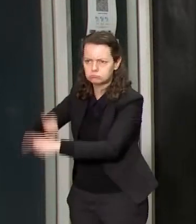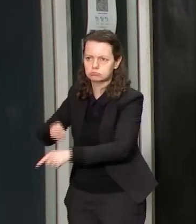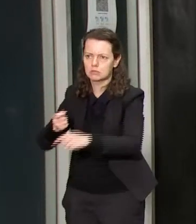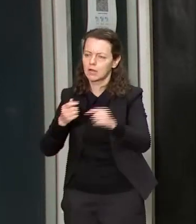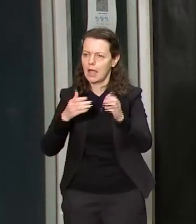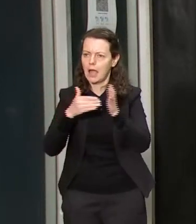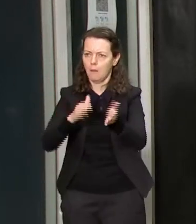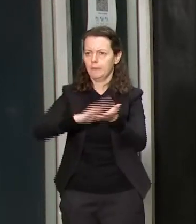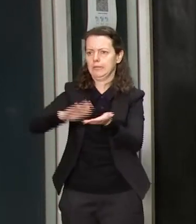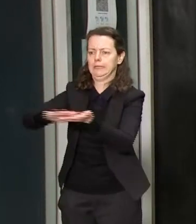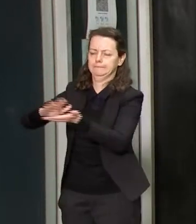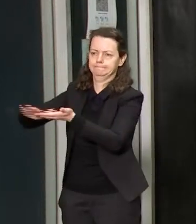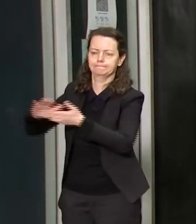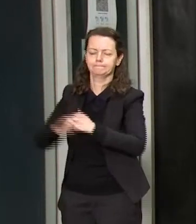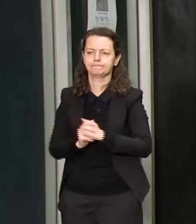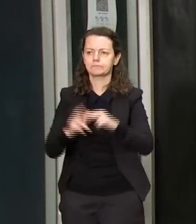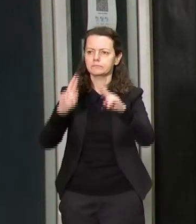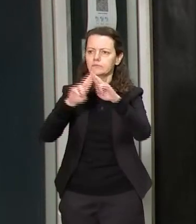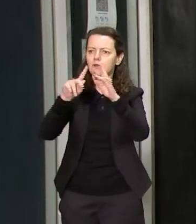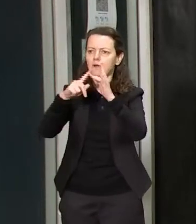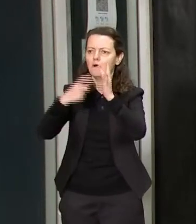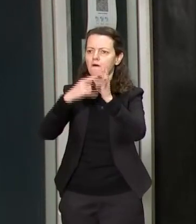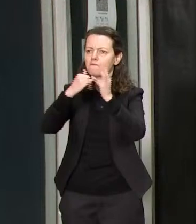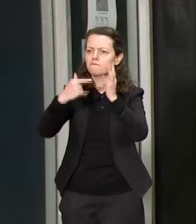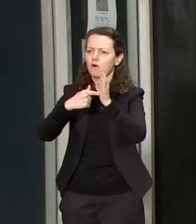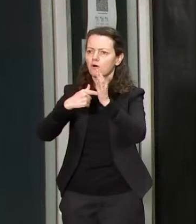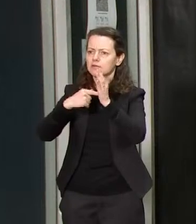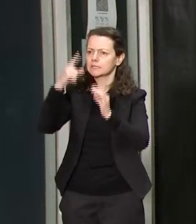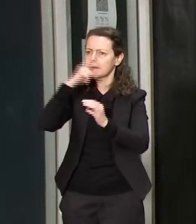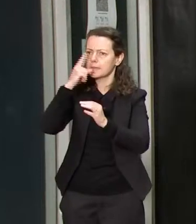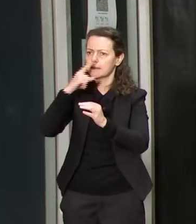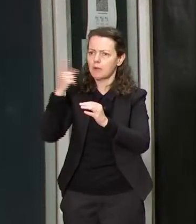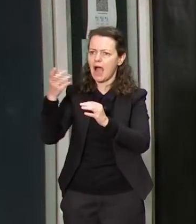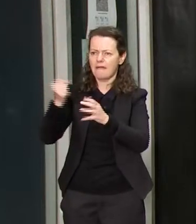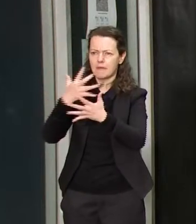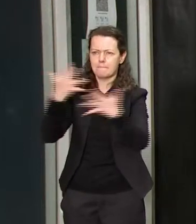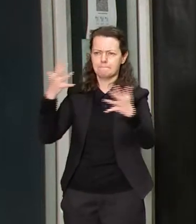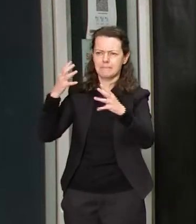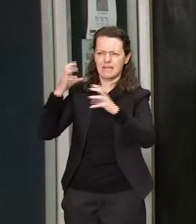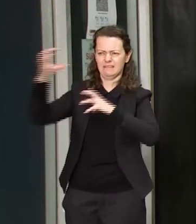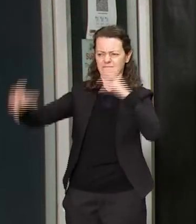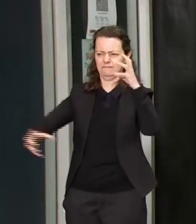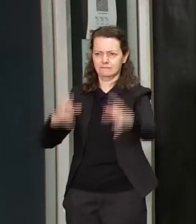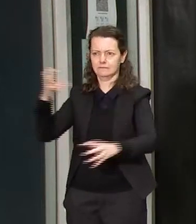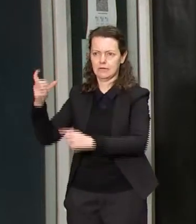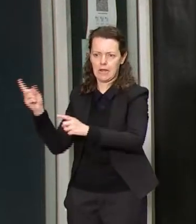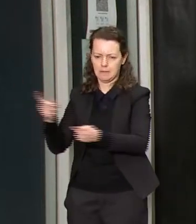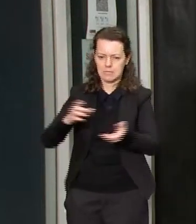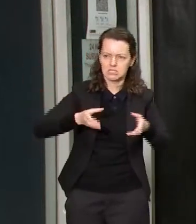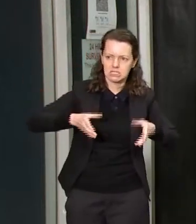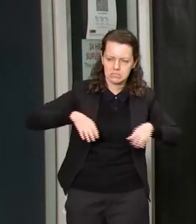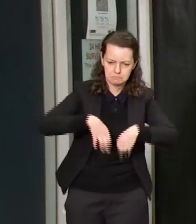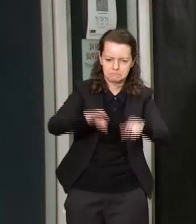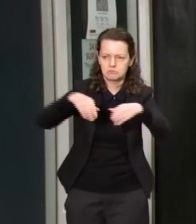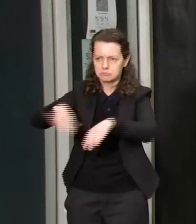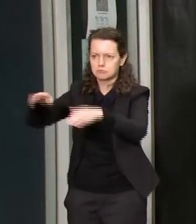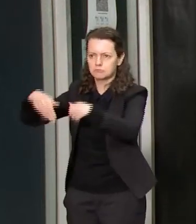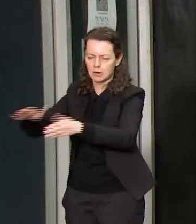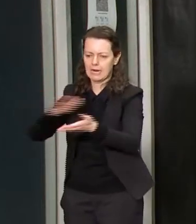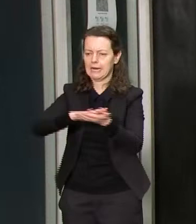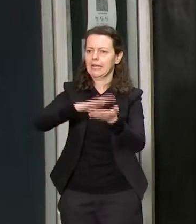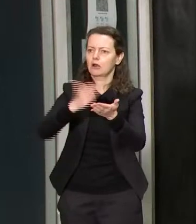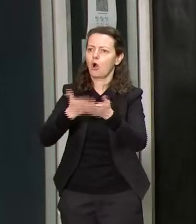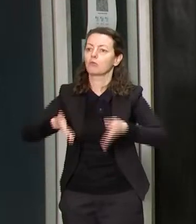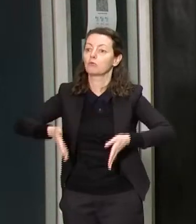forestry industry that are now coming to the core with some of their large machinery, and so we are hoping in the coming days we'll be able to get some of those remaining